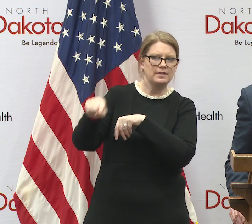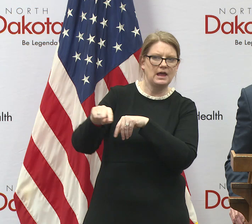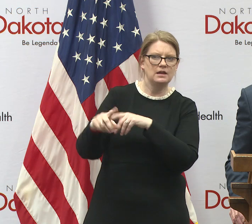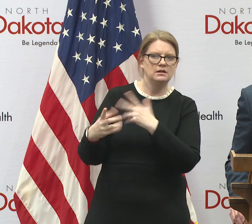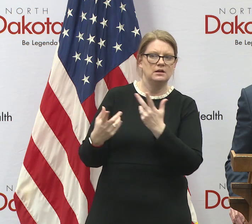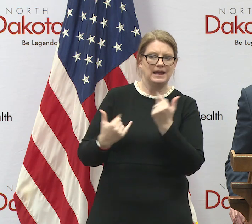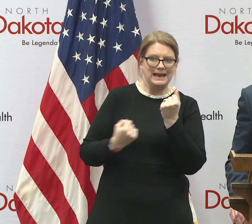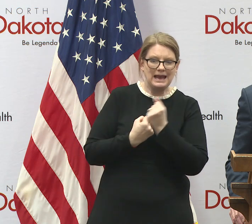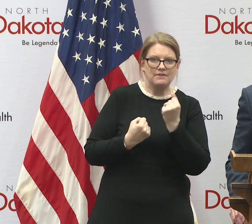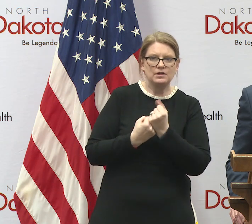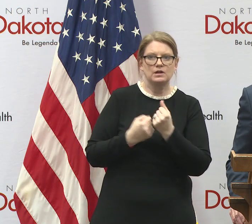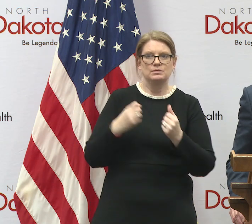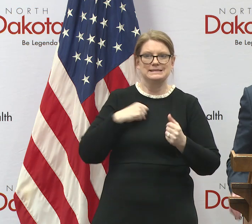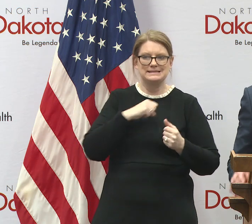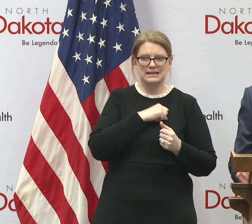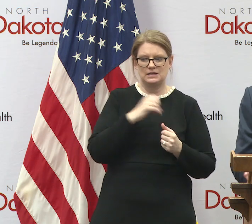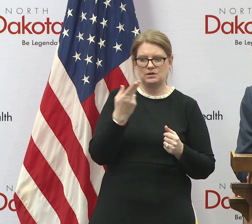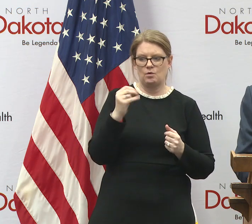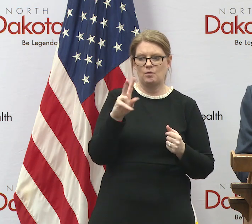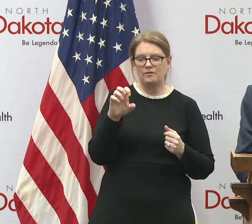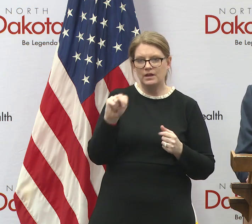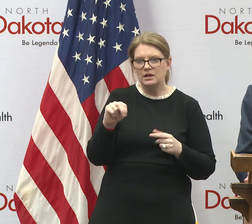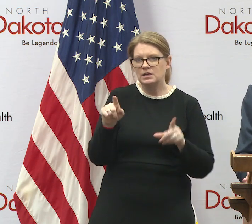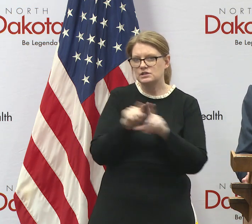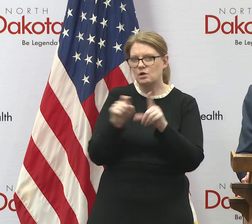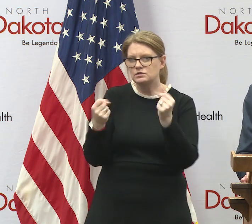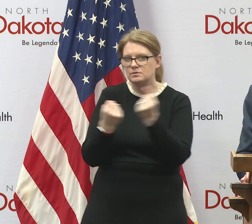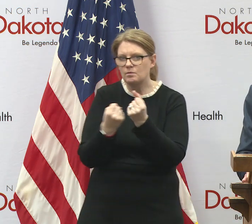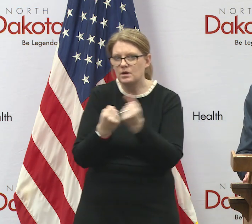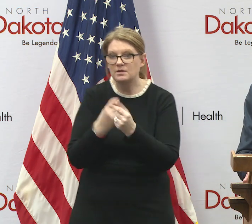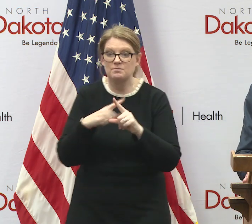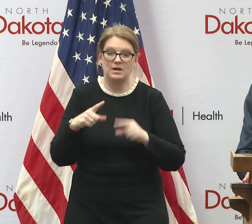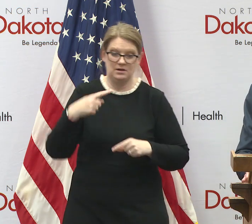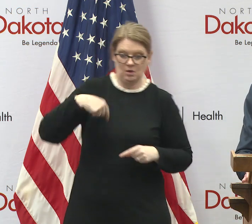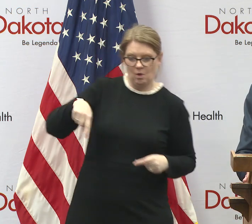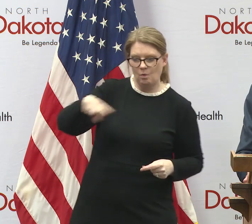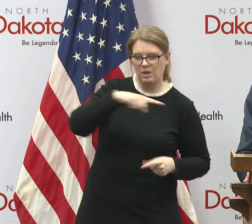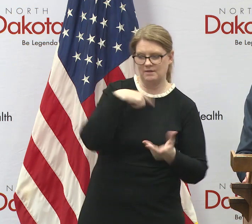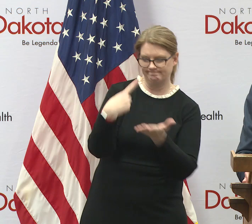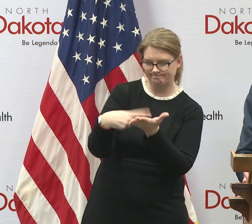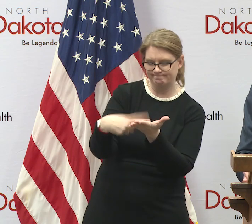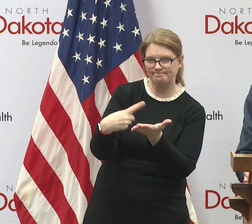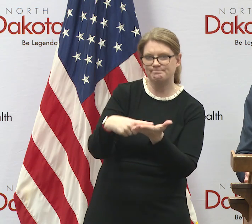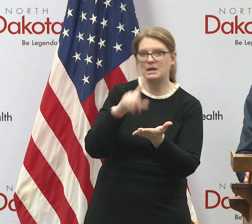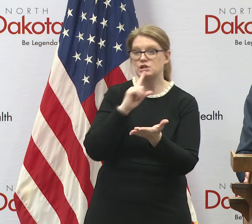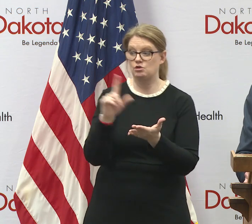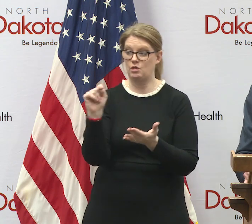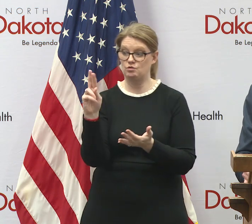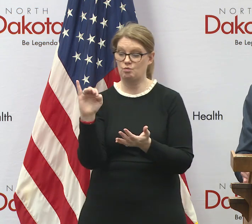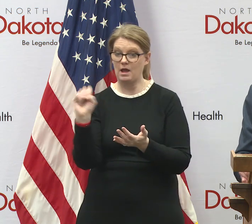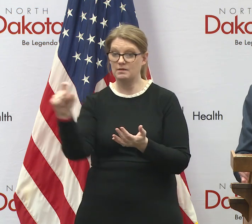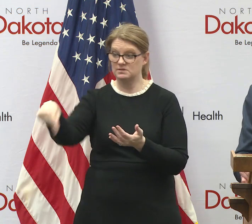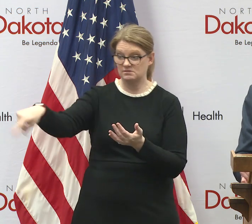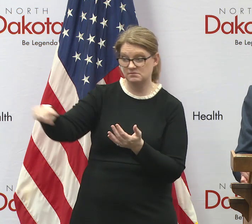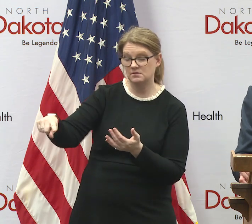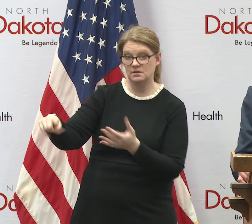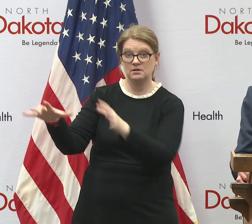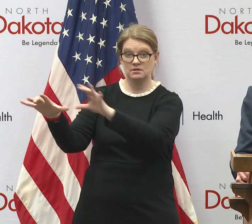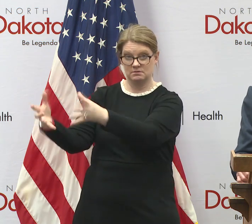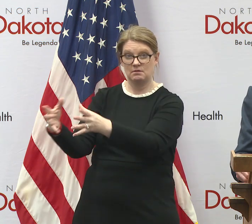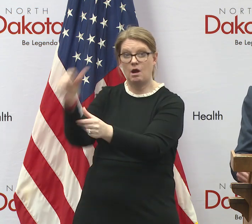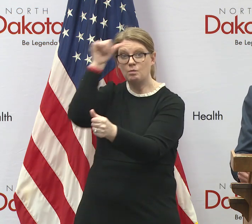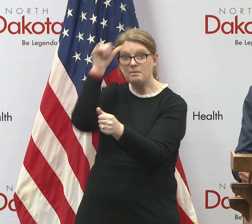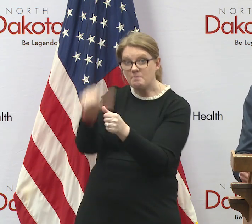advocating, as we did with Senator Hoeven. I know he's also championing this, but working to make sure that the tribes in our state and around the country are